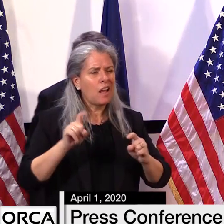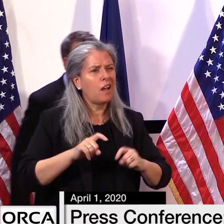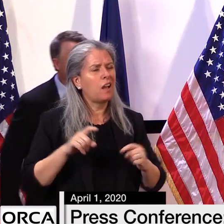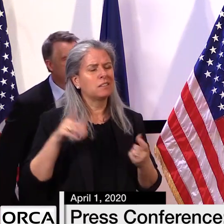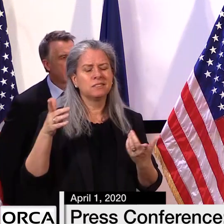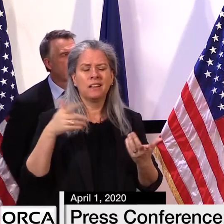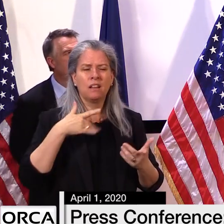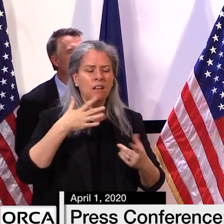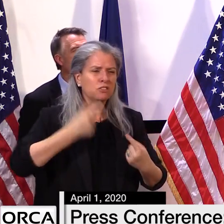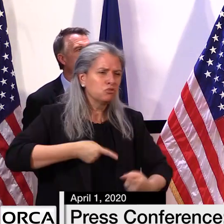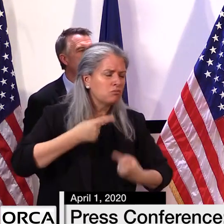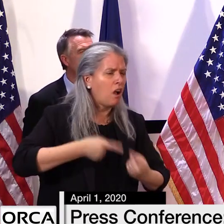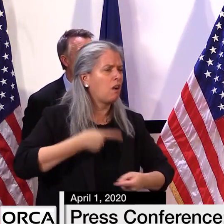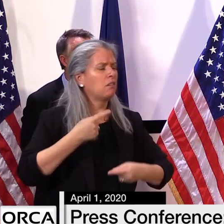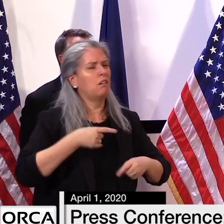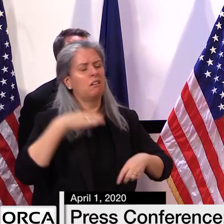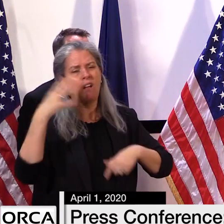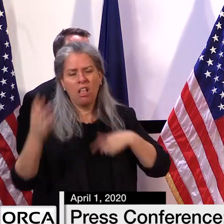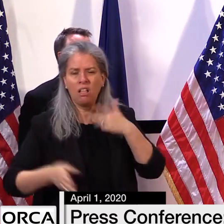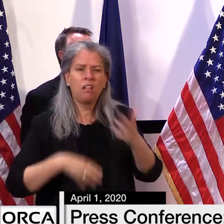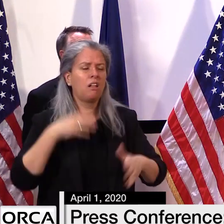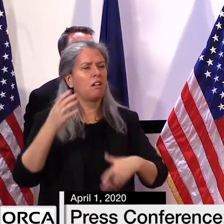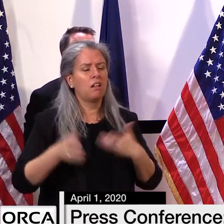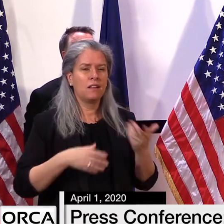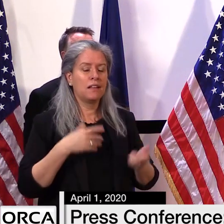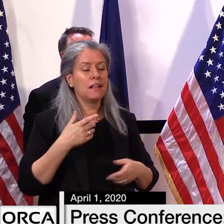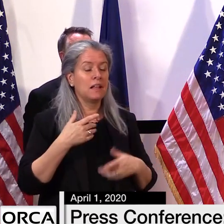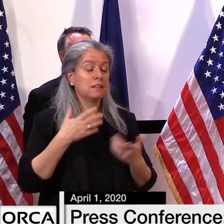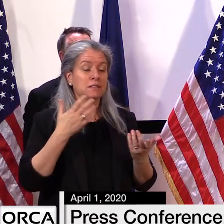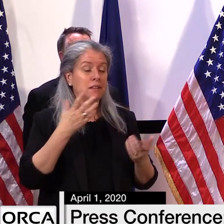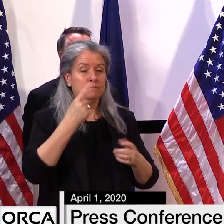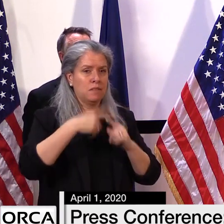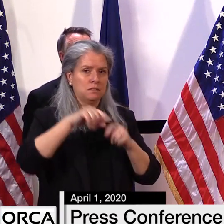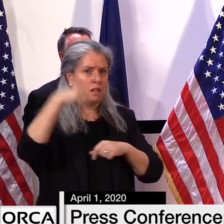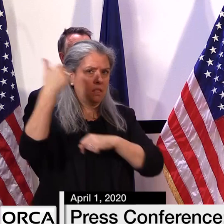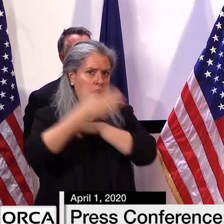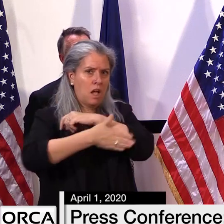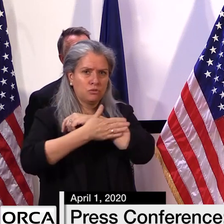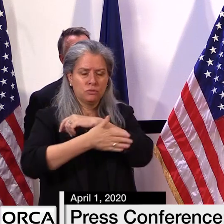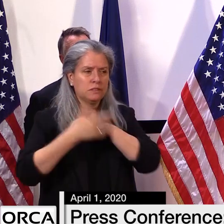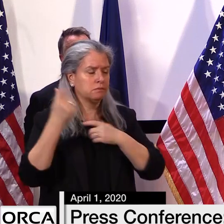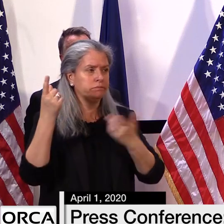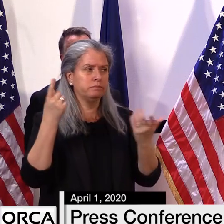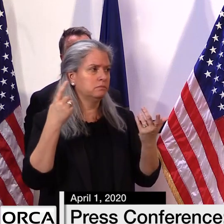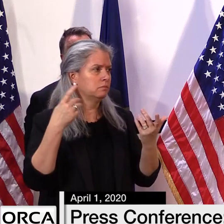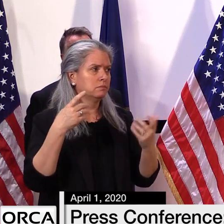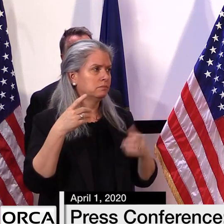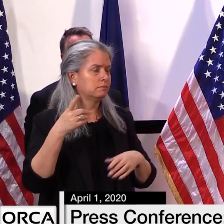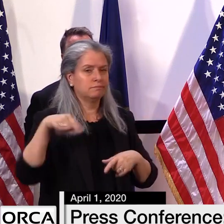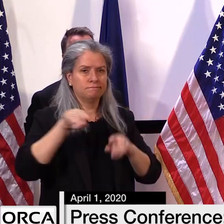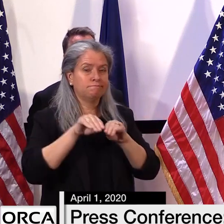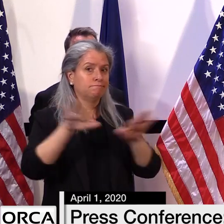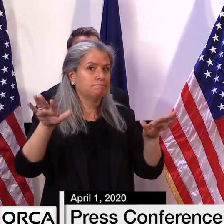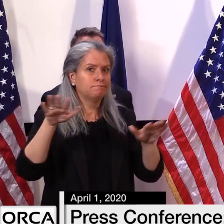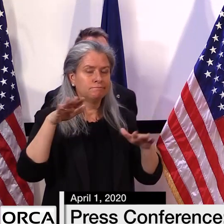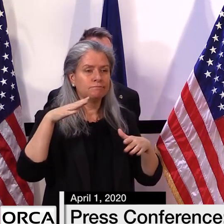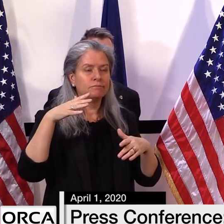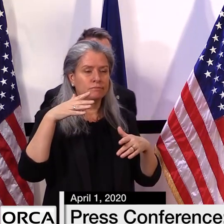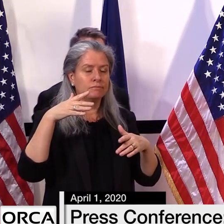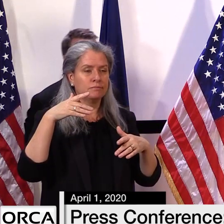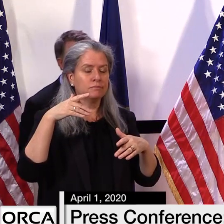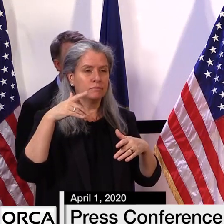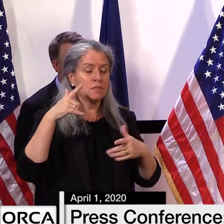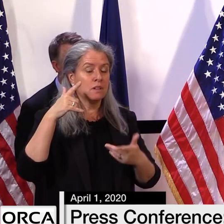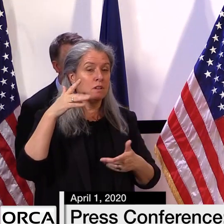getting enough, and of course, as I'm sure you know much more than I do, other countries have seen the spread of the virus reduced